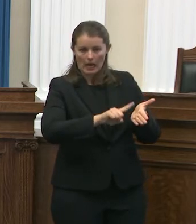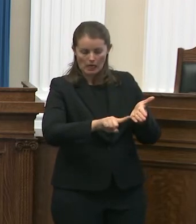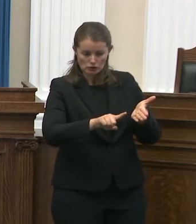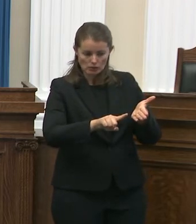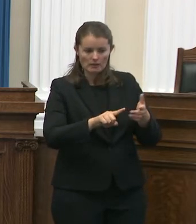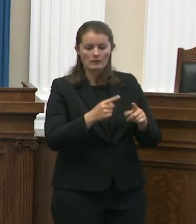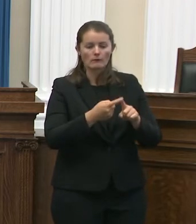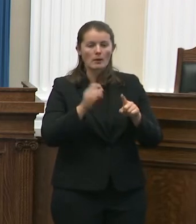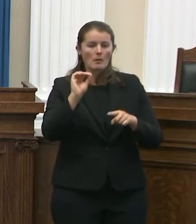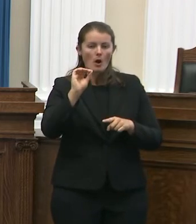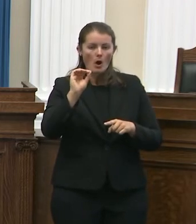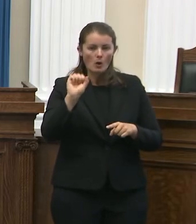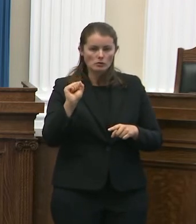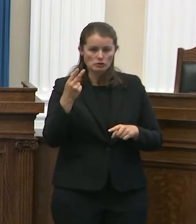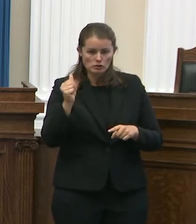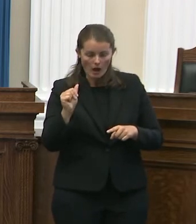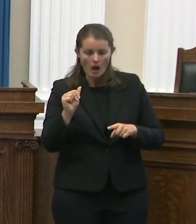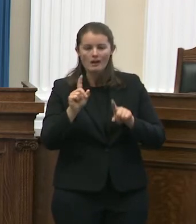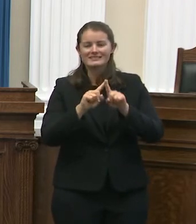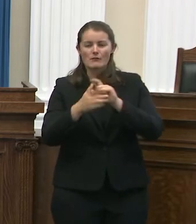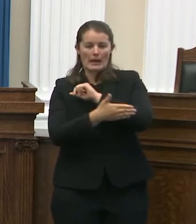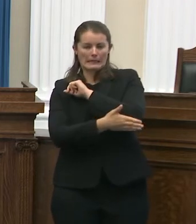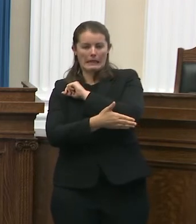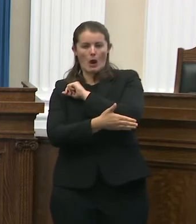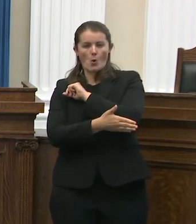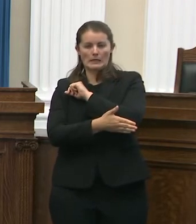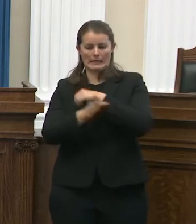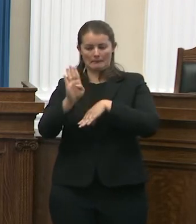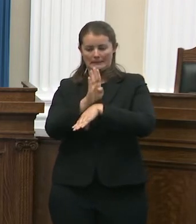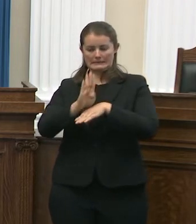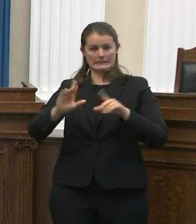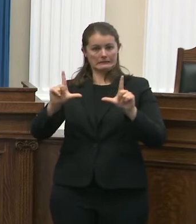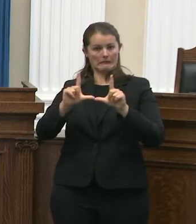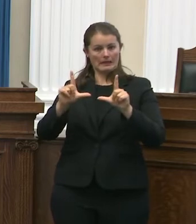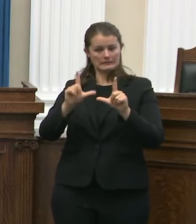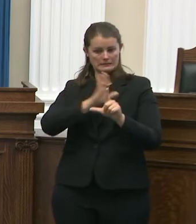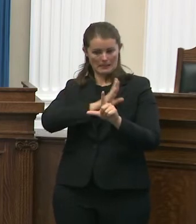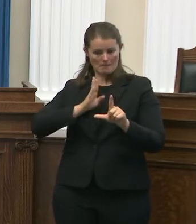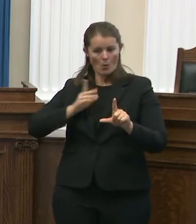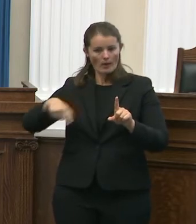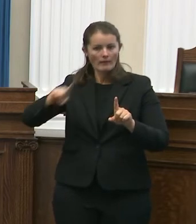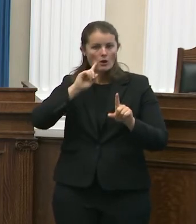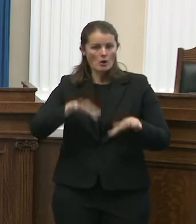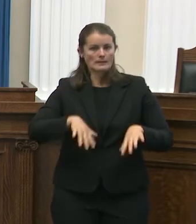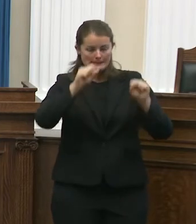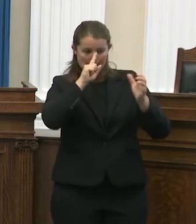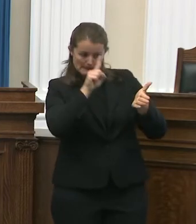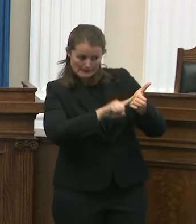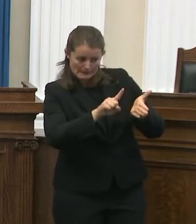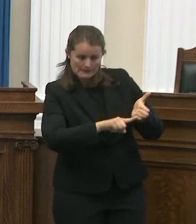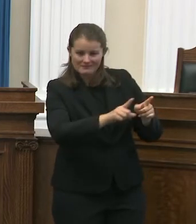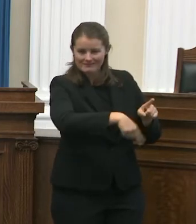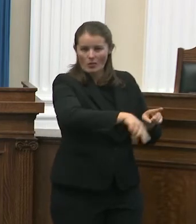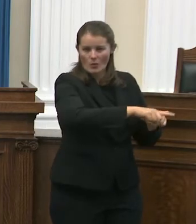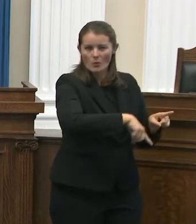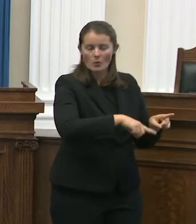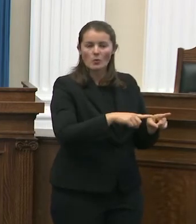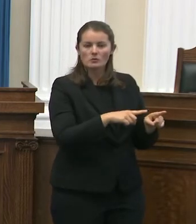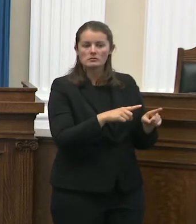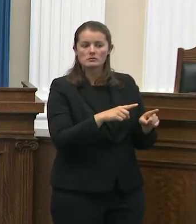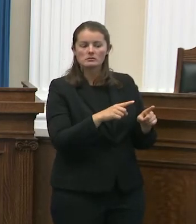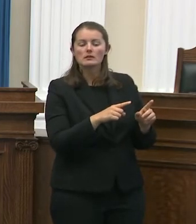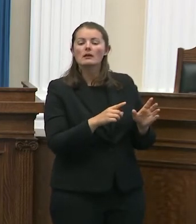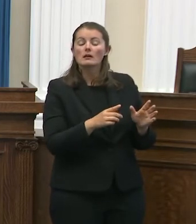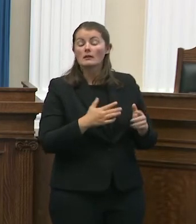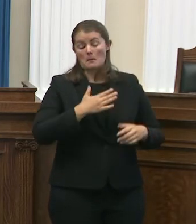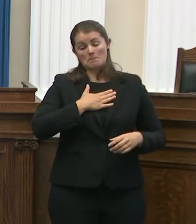side, on the OSHA side, the county licensing, the city licensing departments, in order to bring people into compliance. It